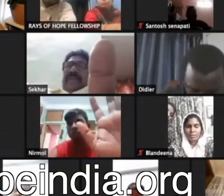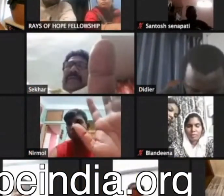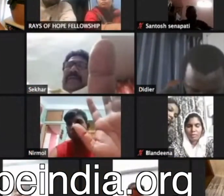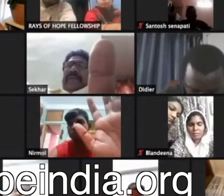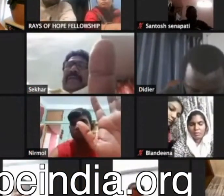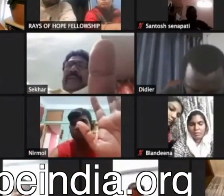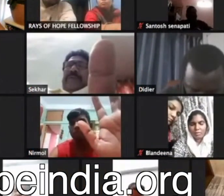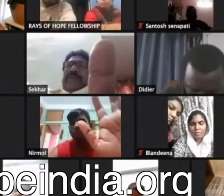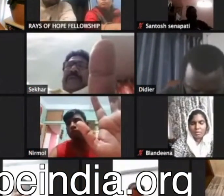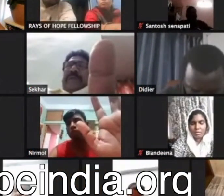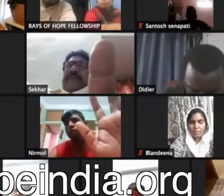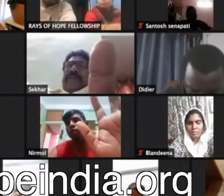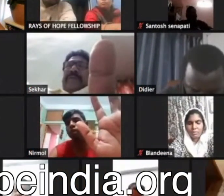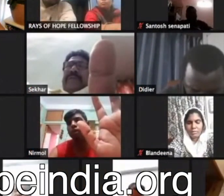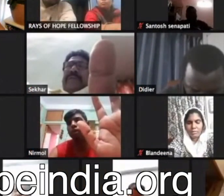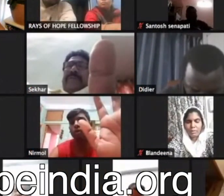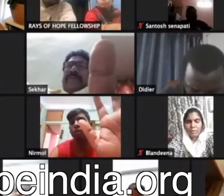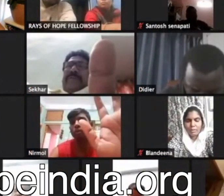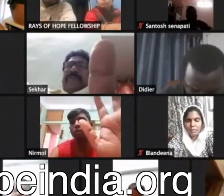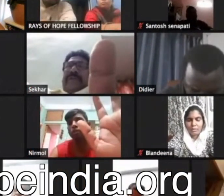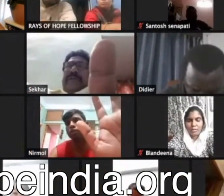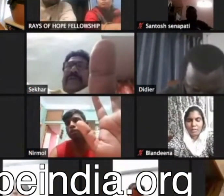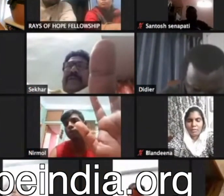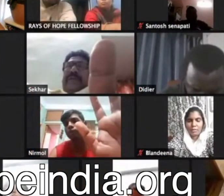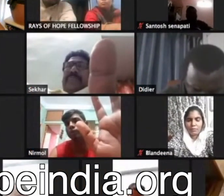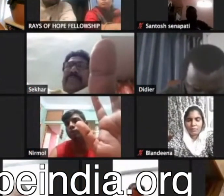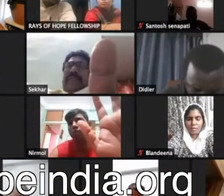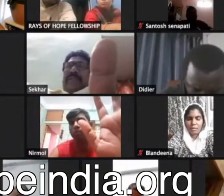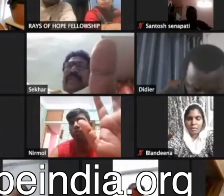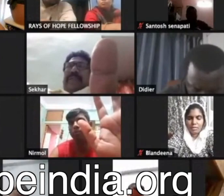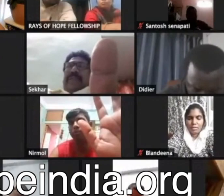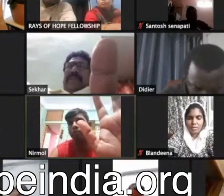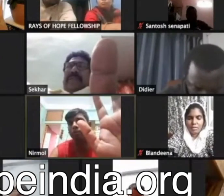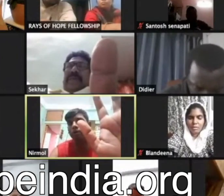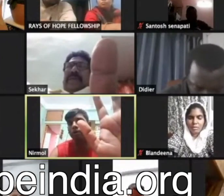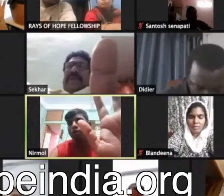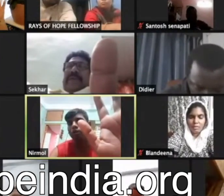today, because everyone should have access to hear about Jesus.